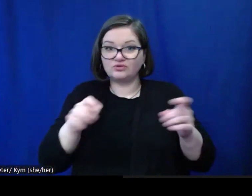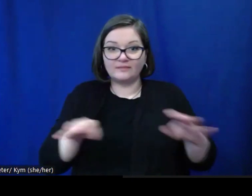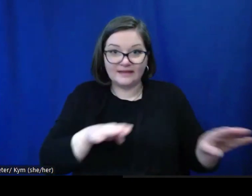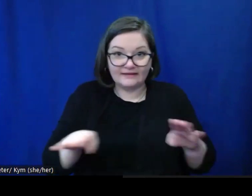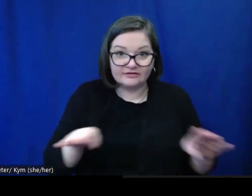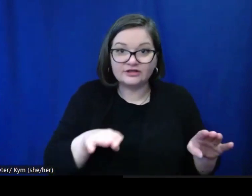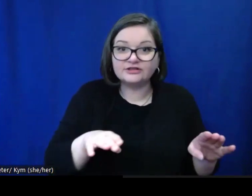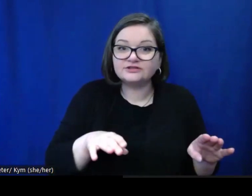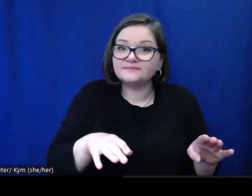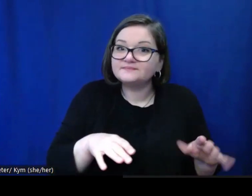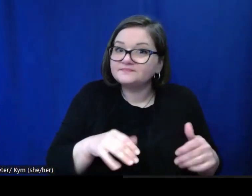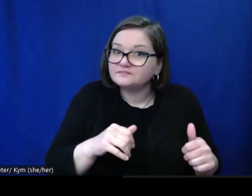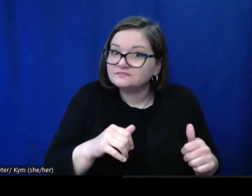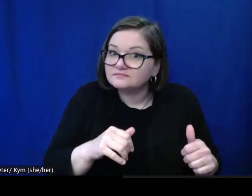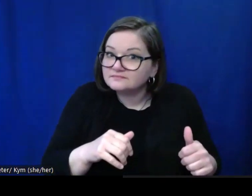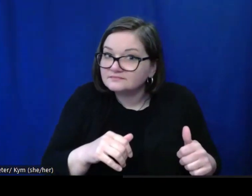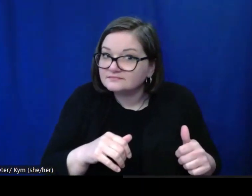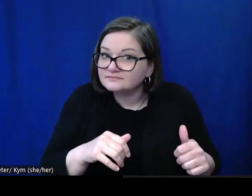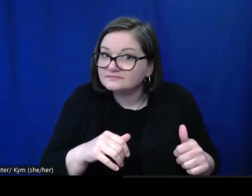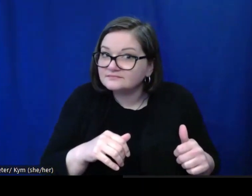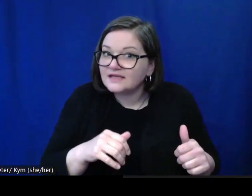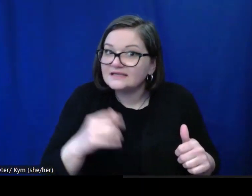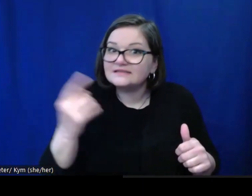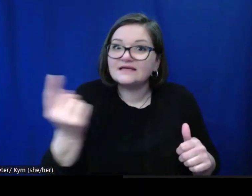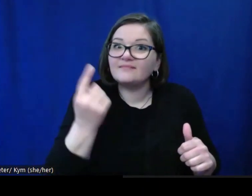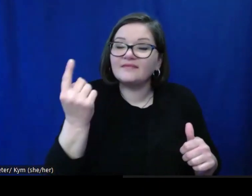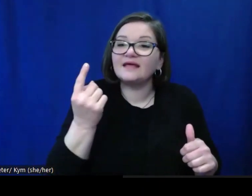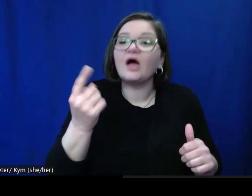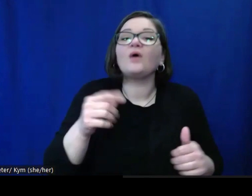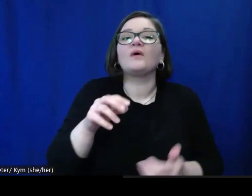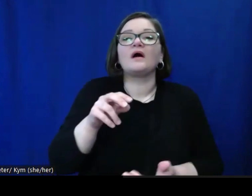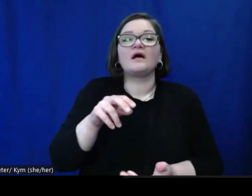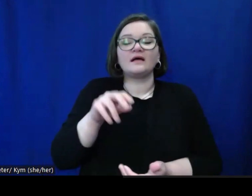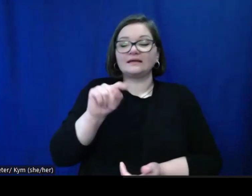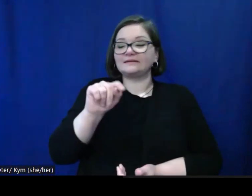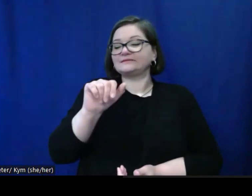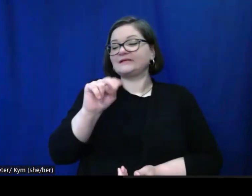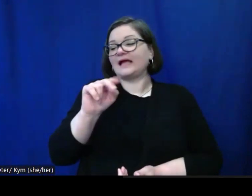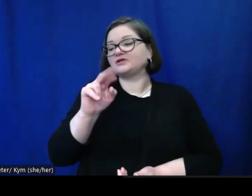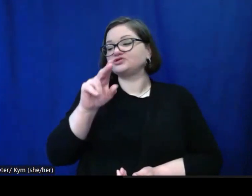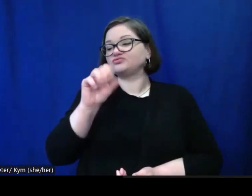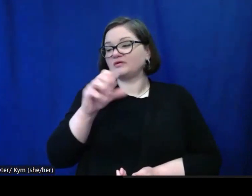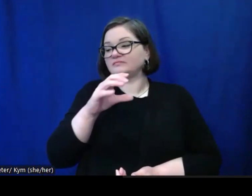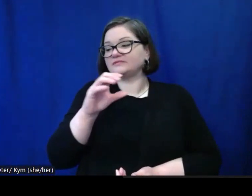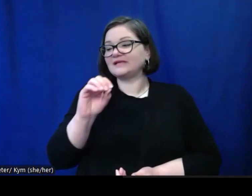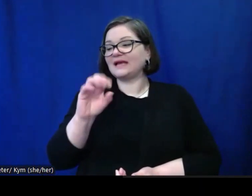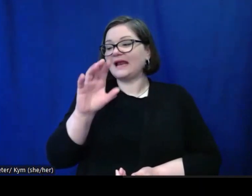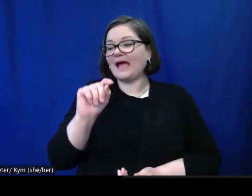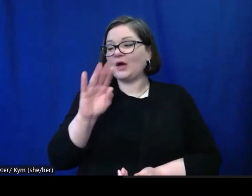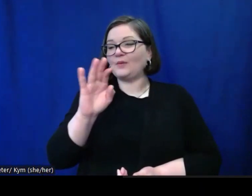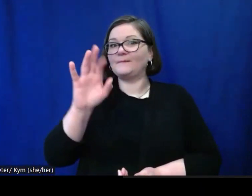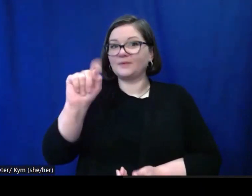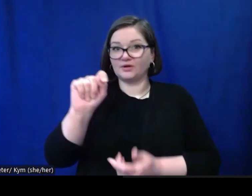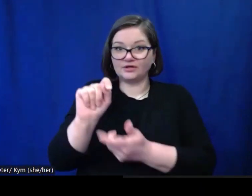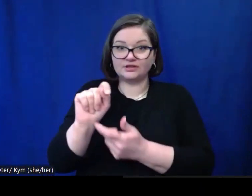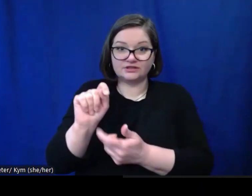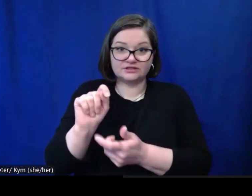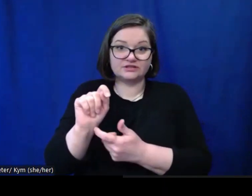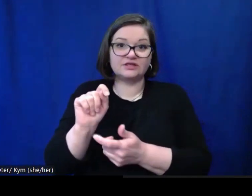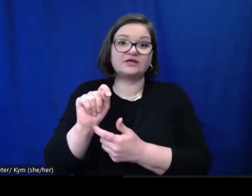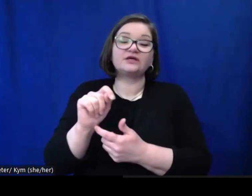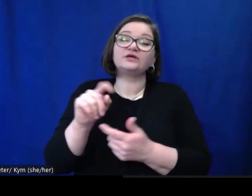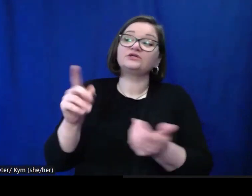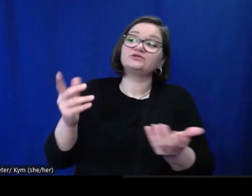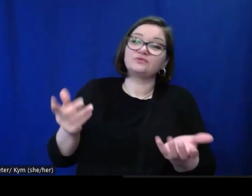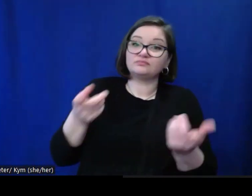and outbursts, and yeah, and they have them in your office, and the parents are like, you know, at first parents are